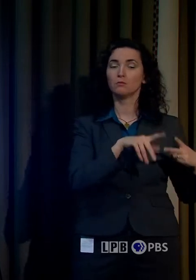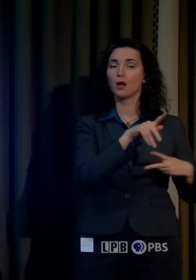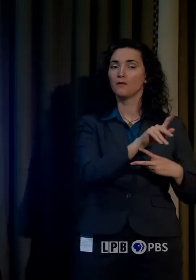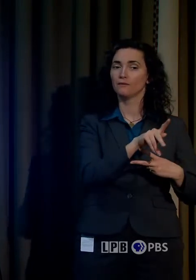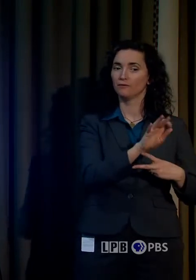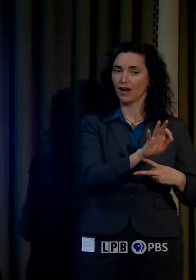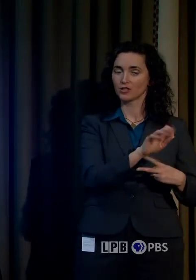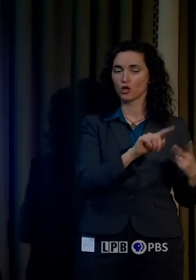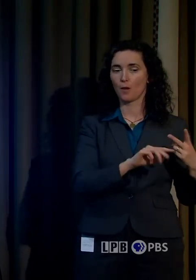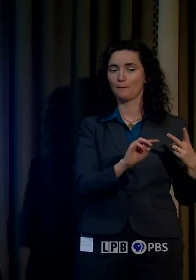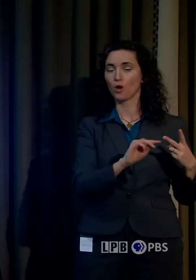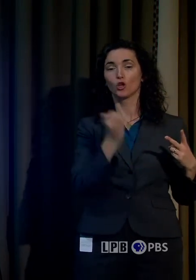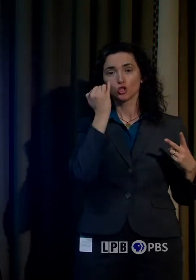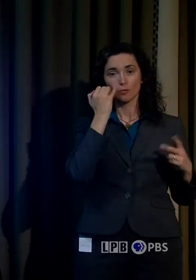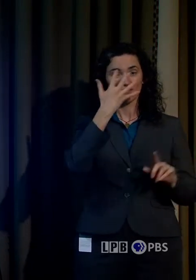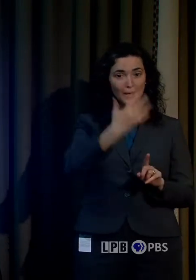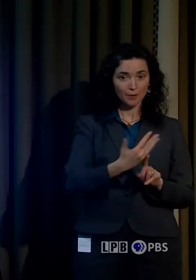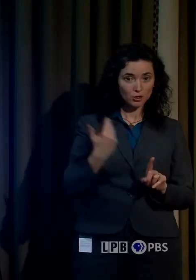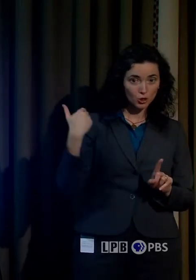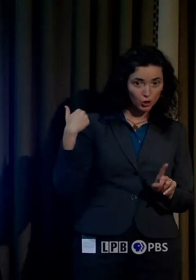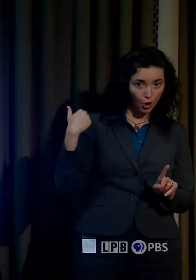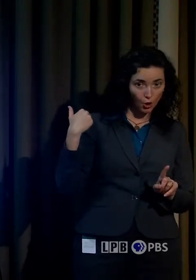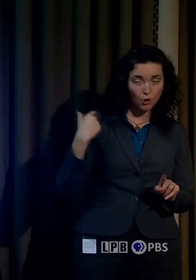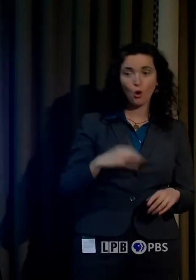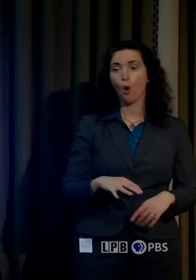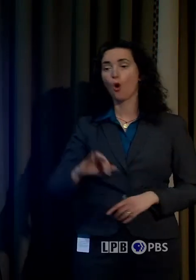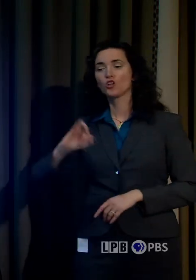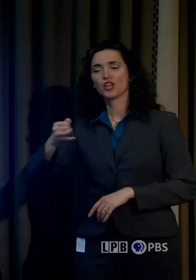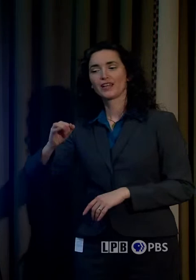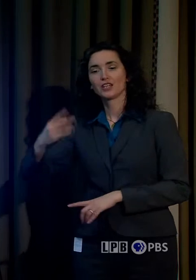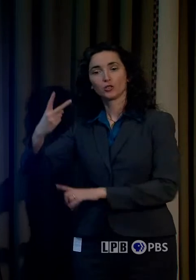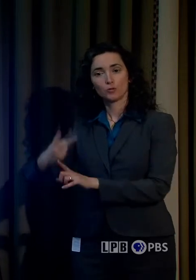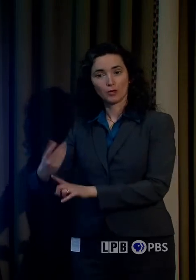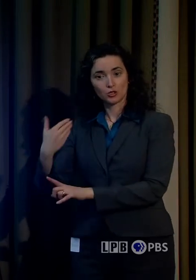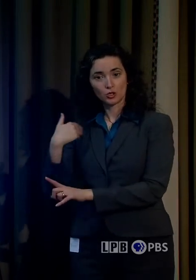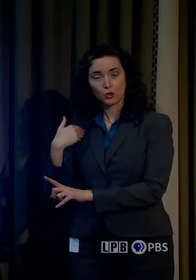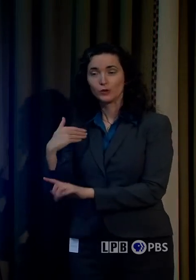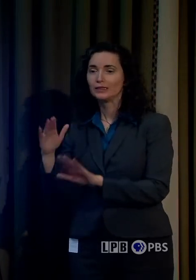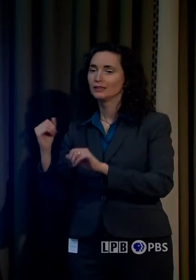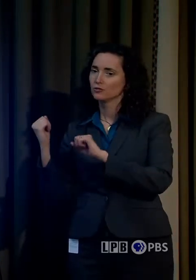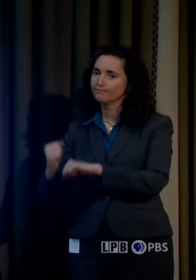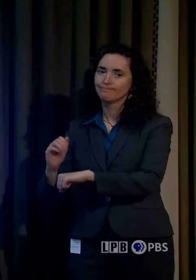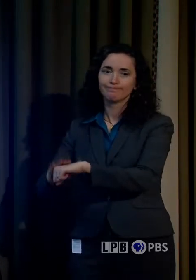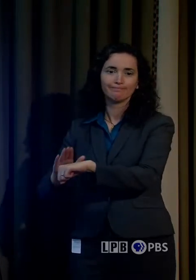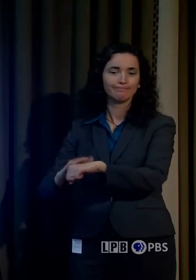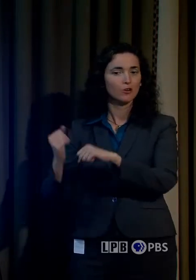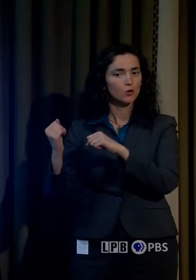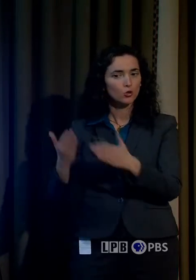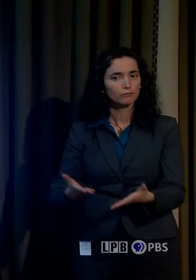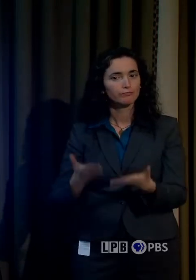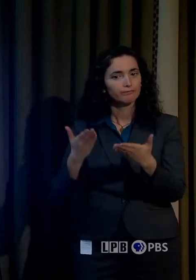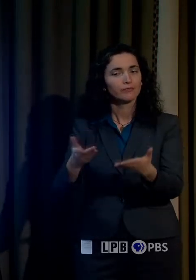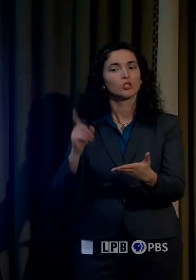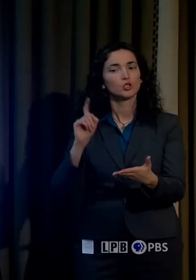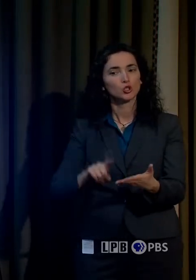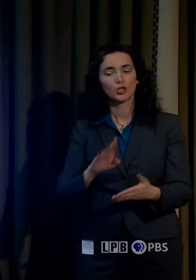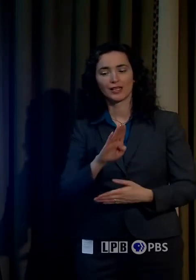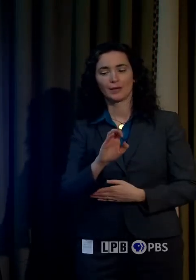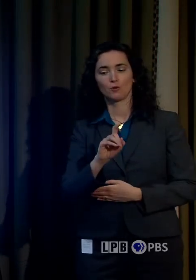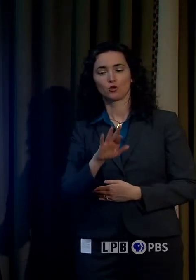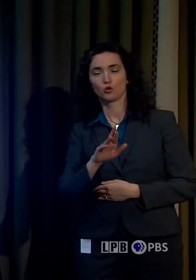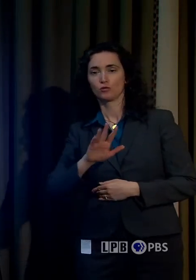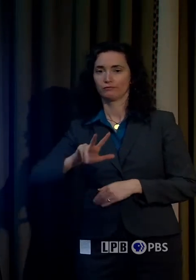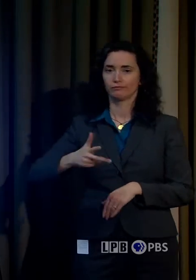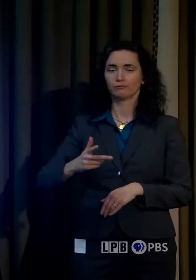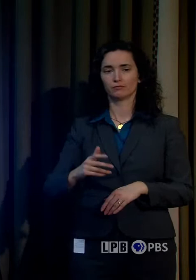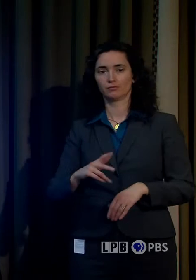were over 5 months ago, or if that J&J was over 2 months ago, we strongly recommend you to get boosted for 2 reasons. It's